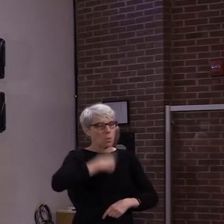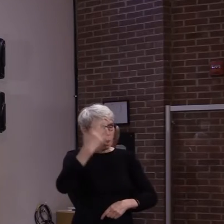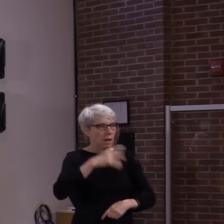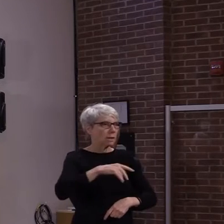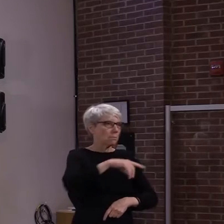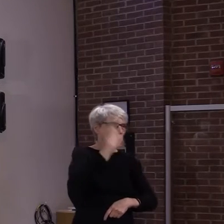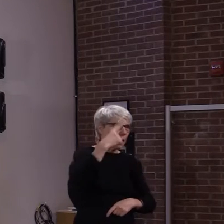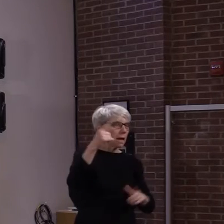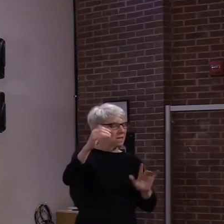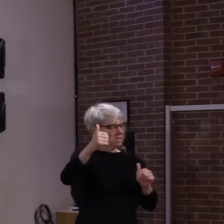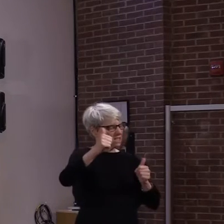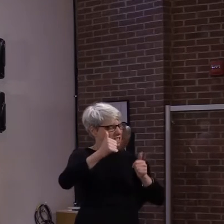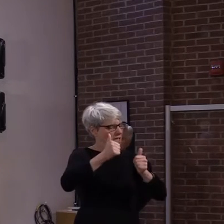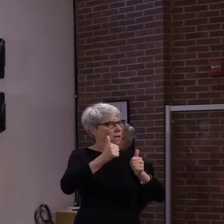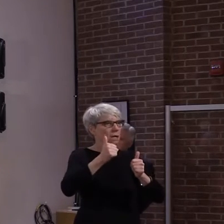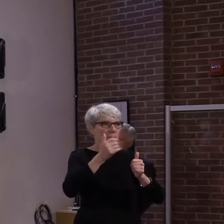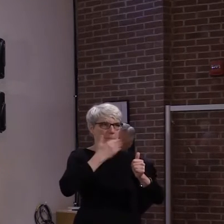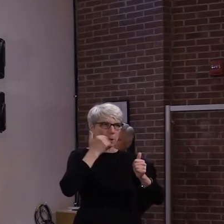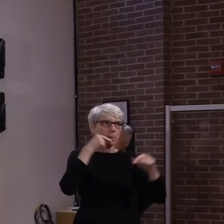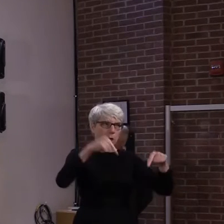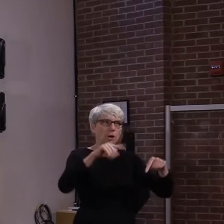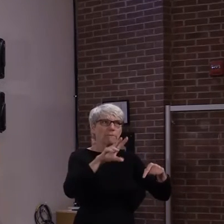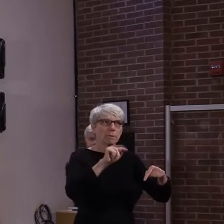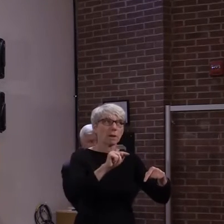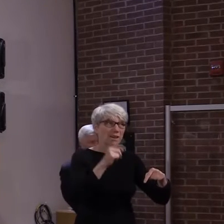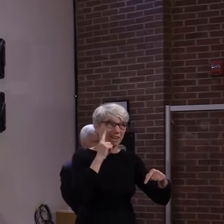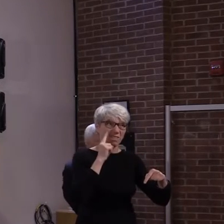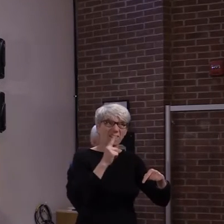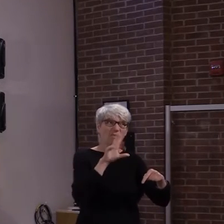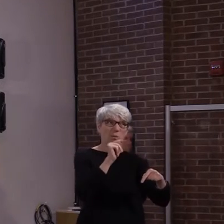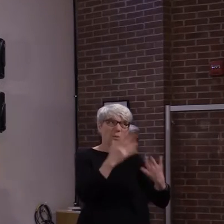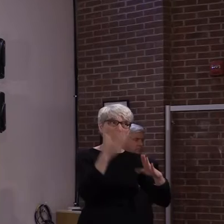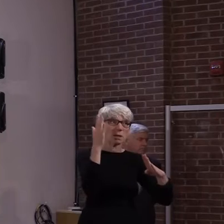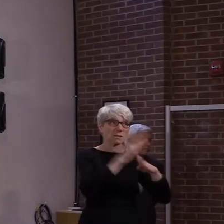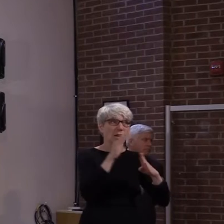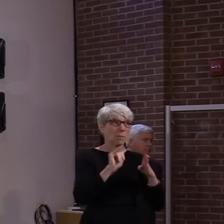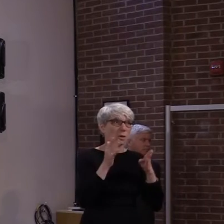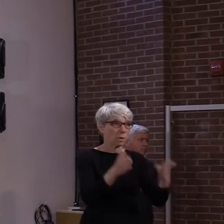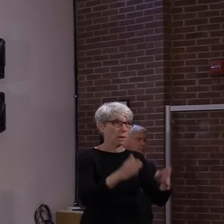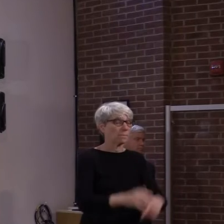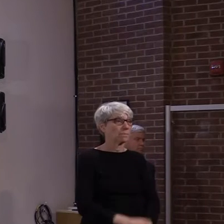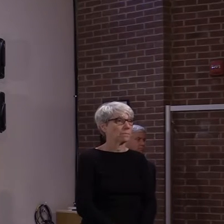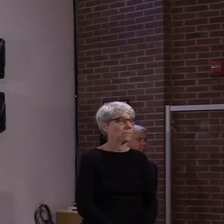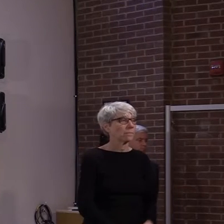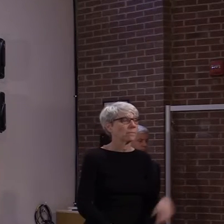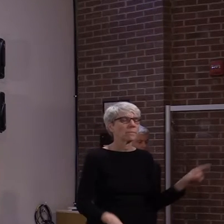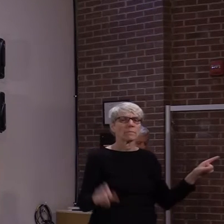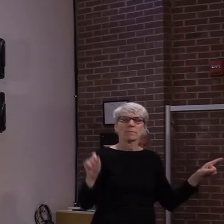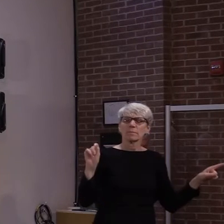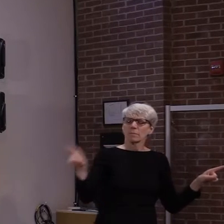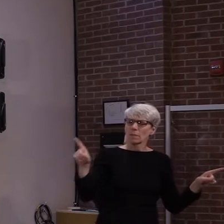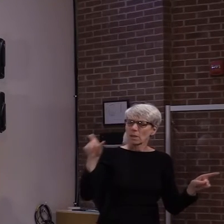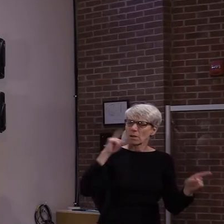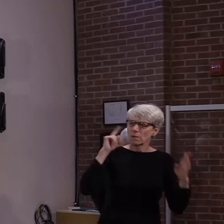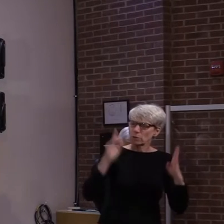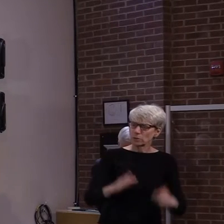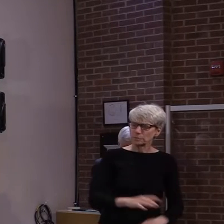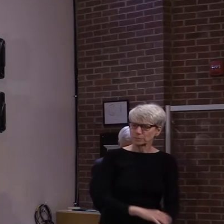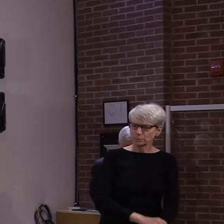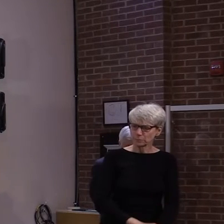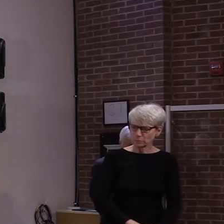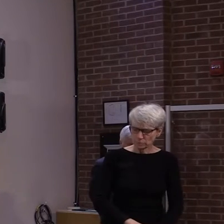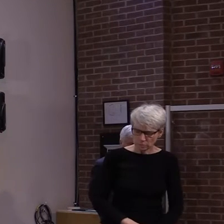that to that extent. Thank you. Governor, what is going through your head when you see